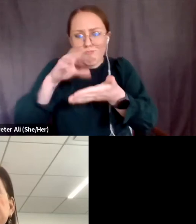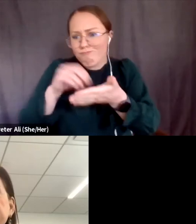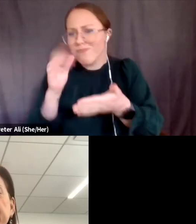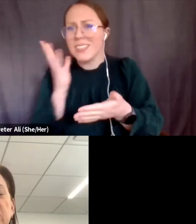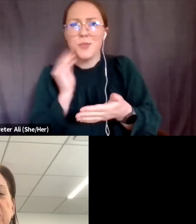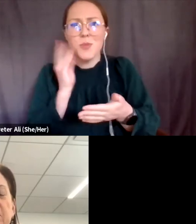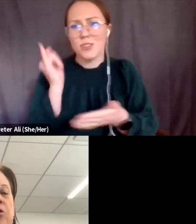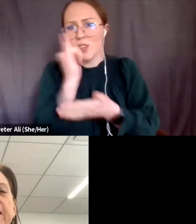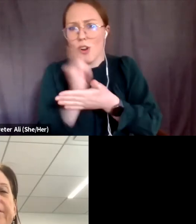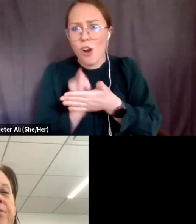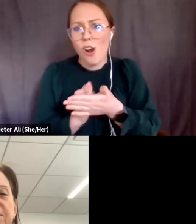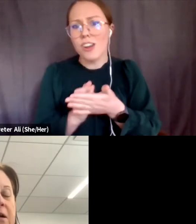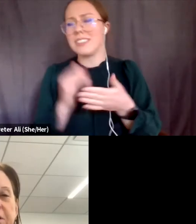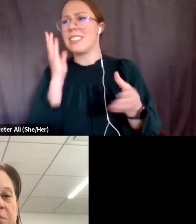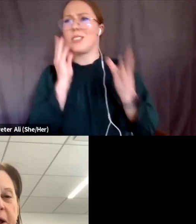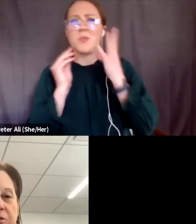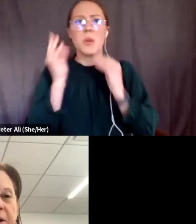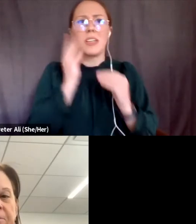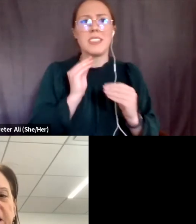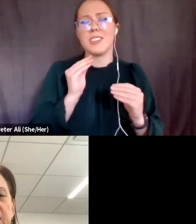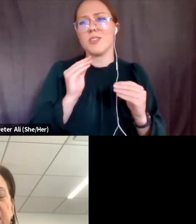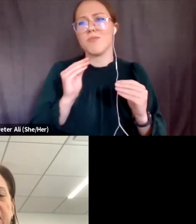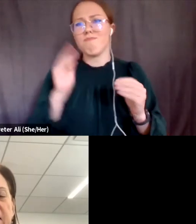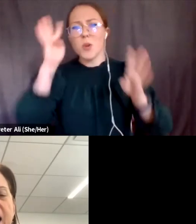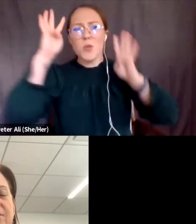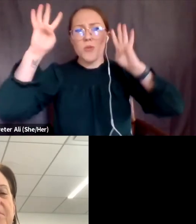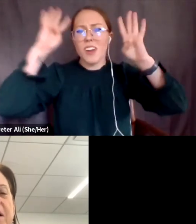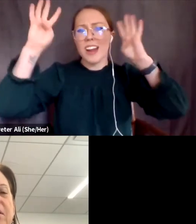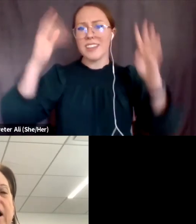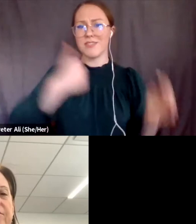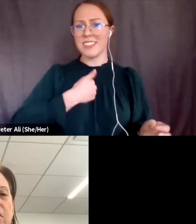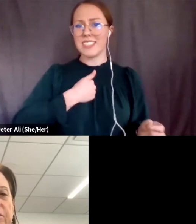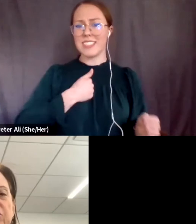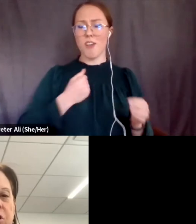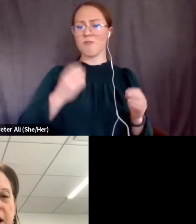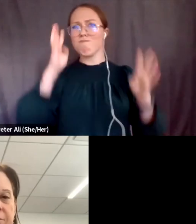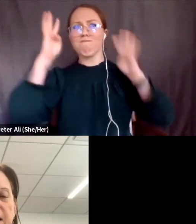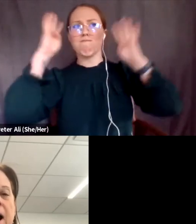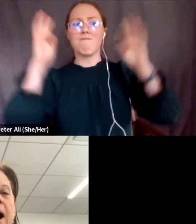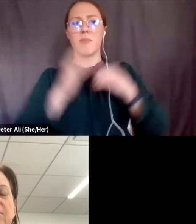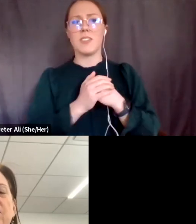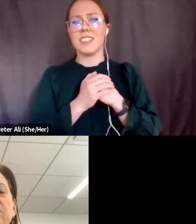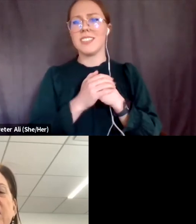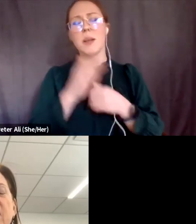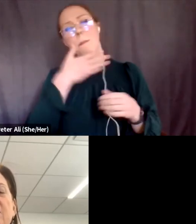experience creative self-expression, has a better life, a richer life. And